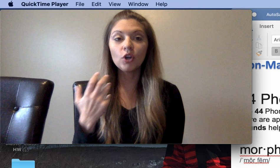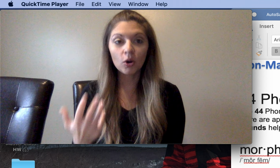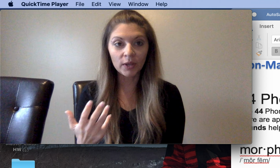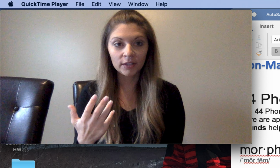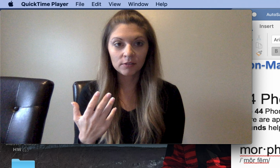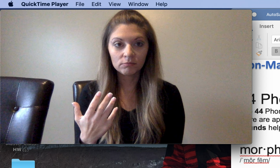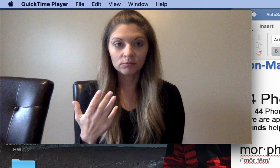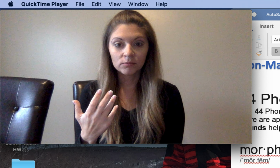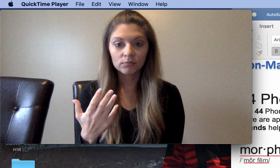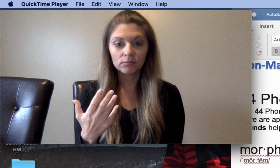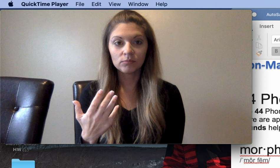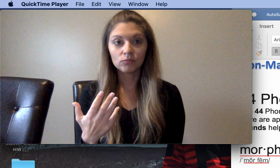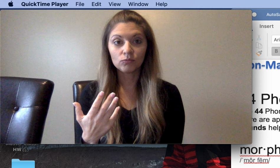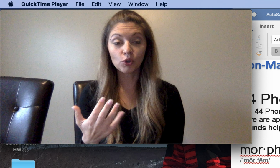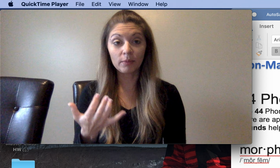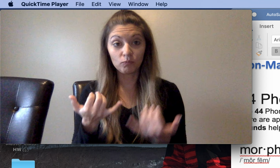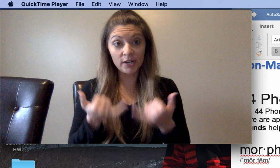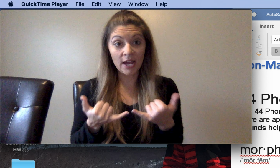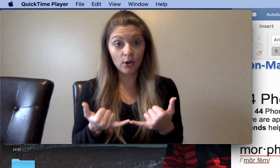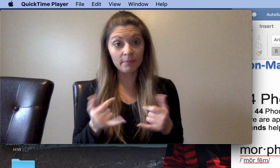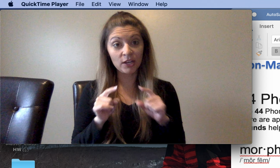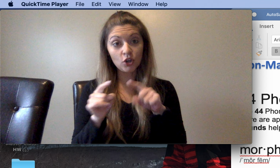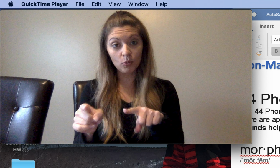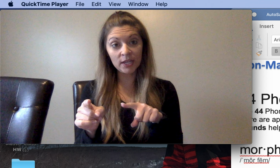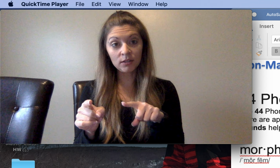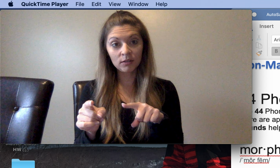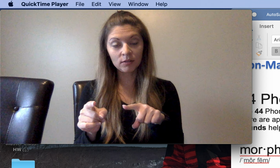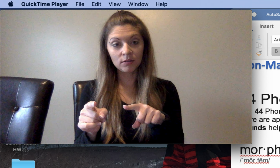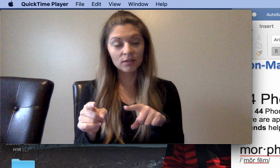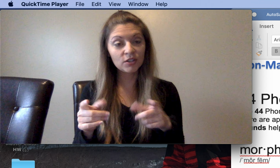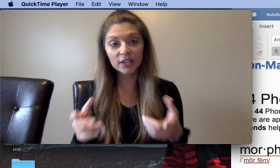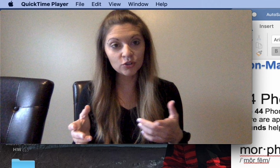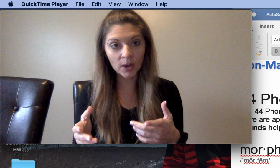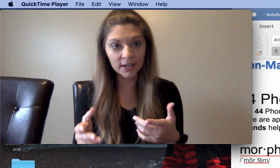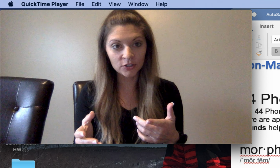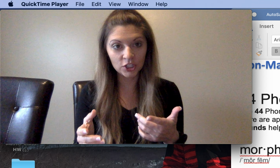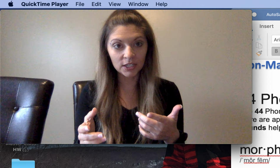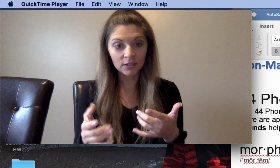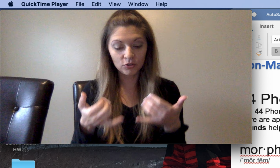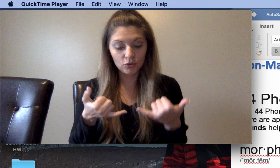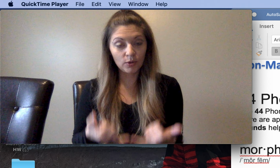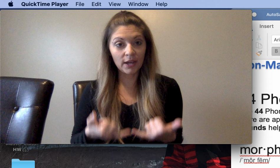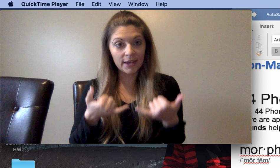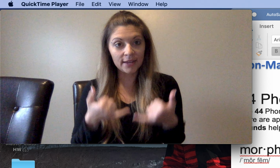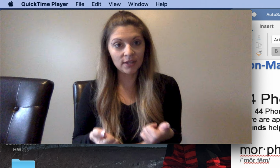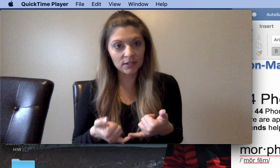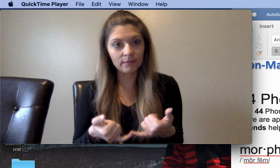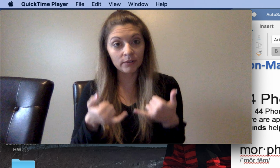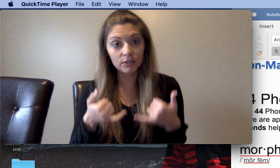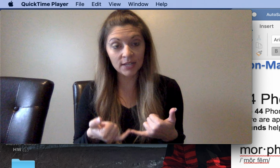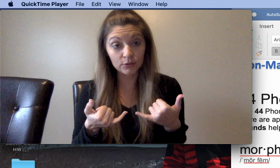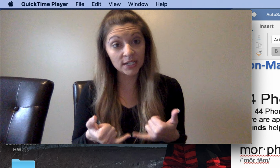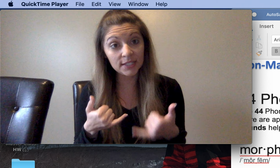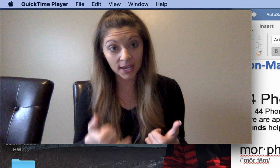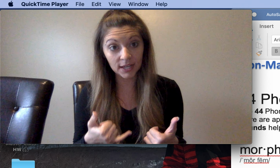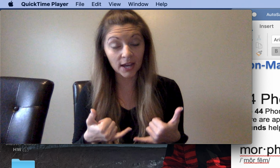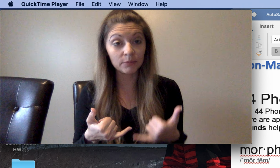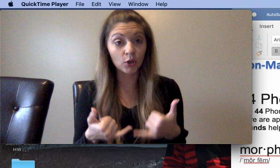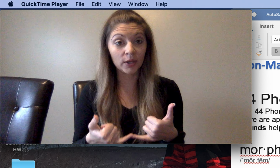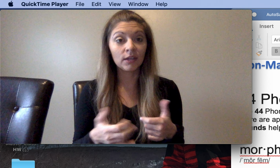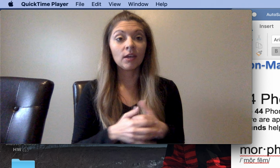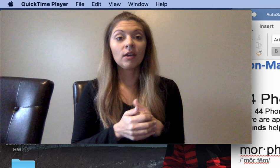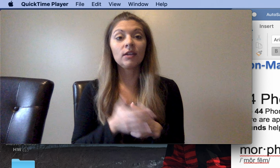I'm going. So right now, am I going? Because there is no ing. So do I add that time first? Now, today,